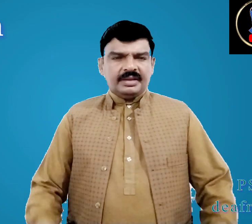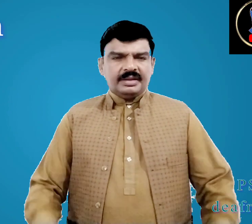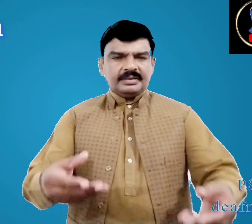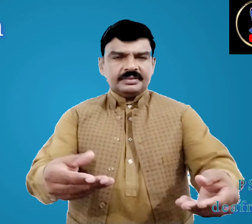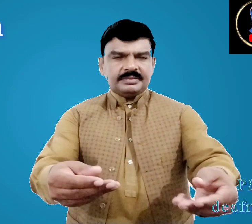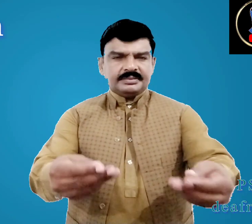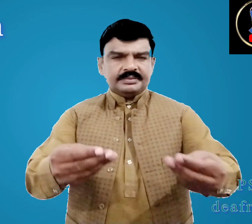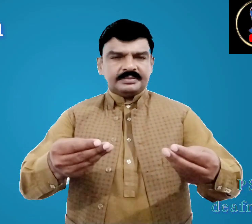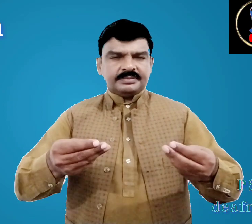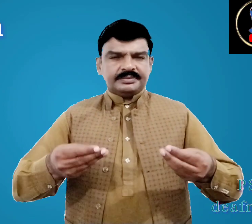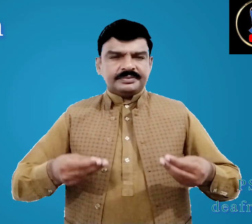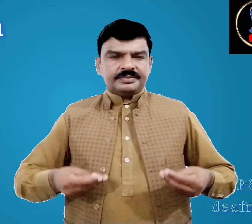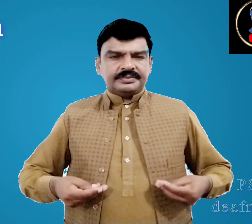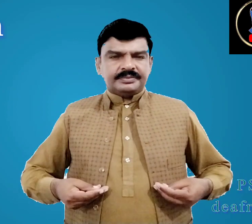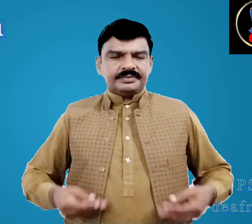obtain,